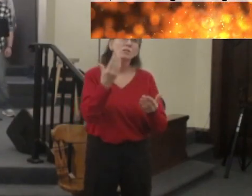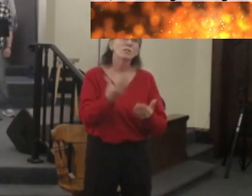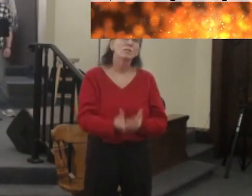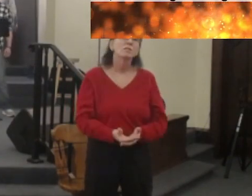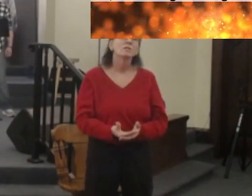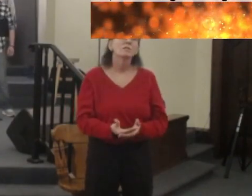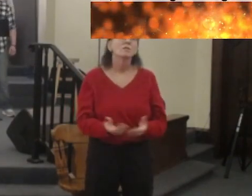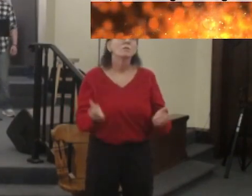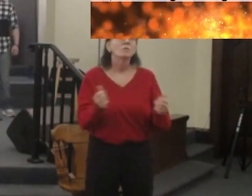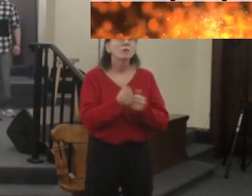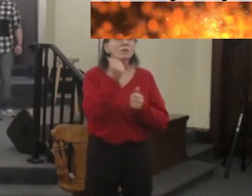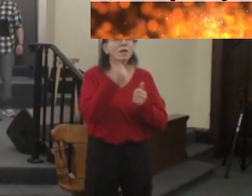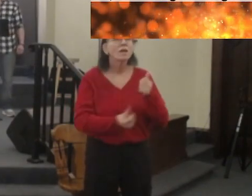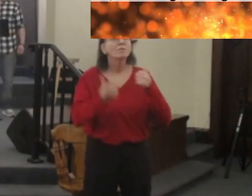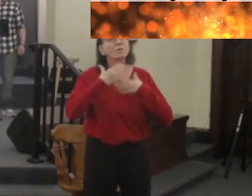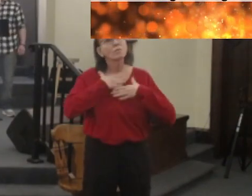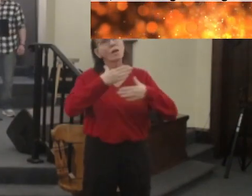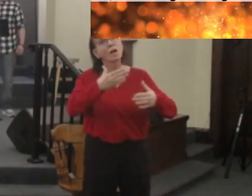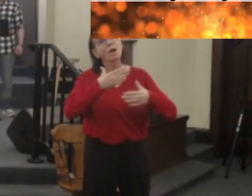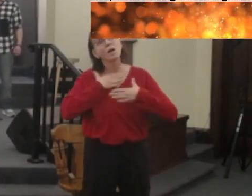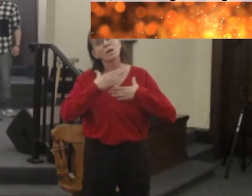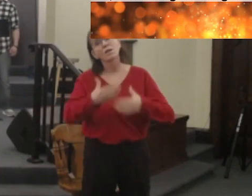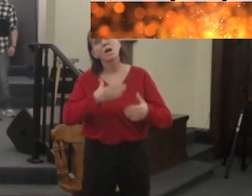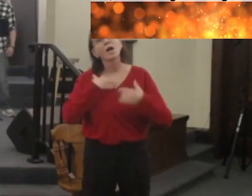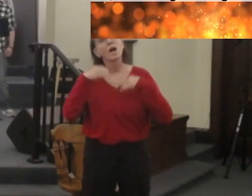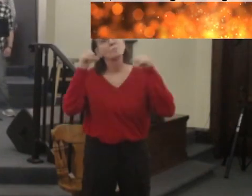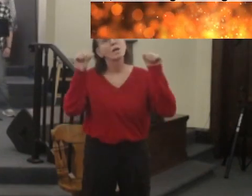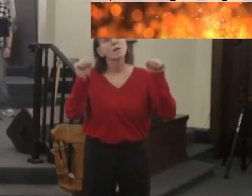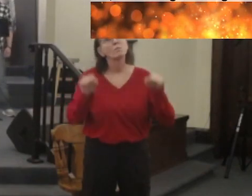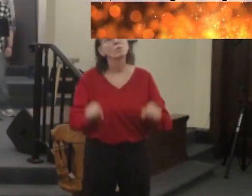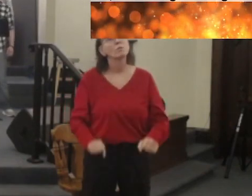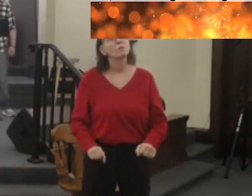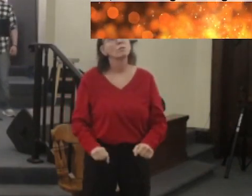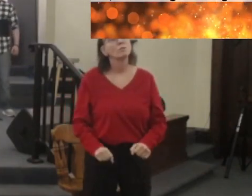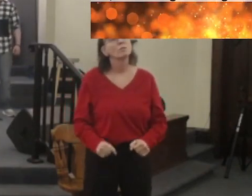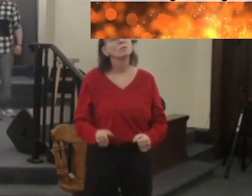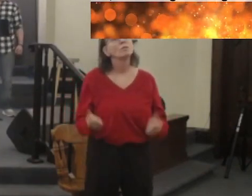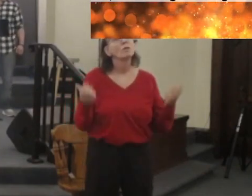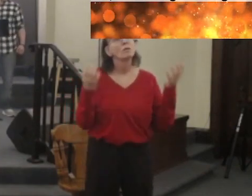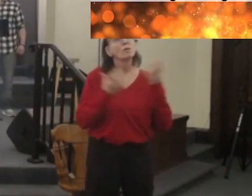good. With every breath that I am